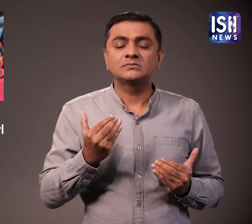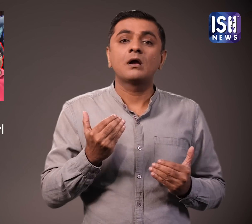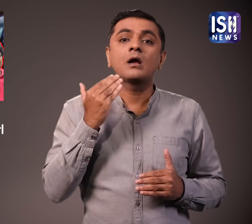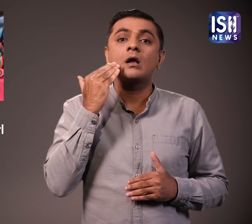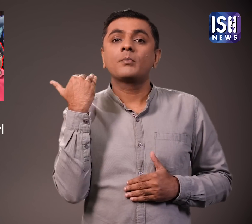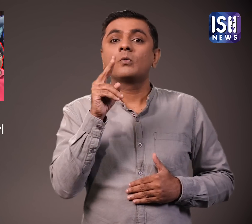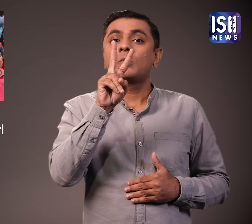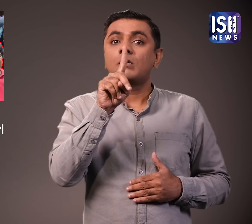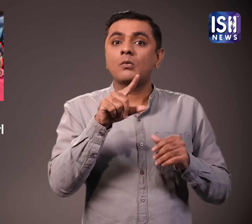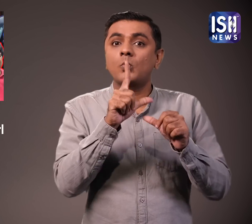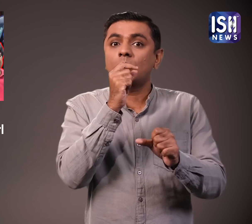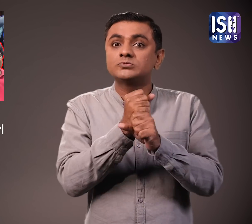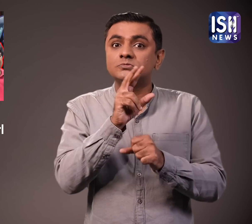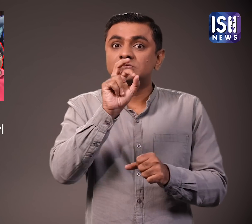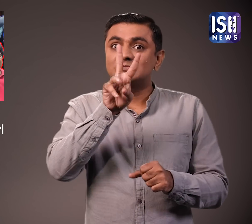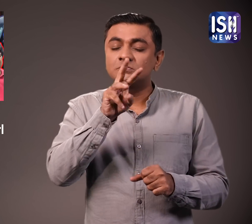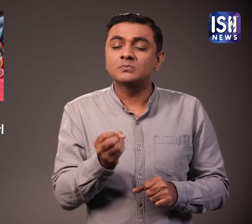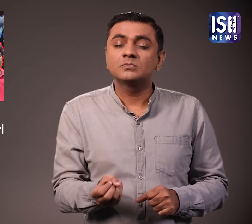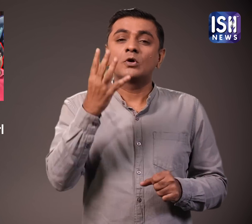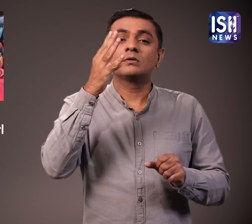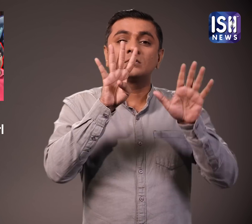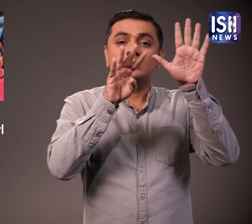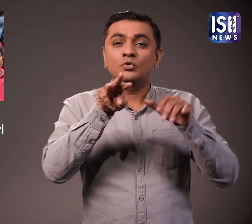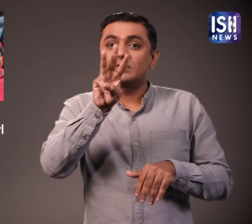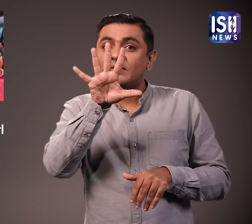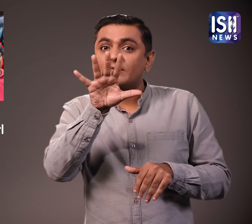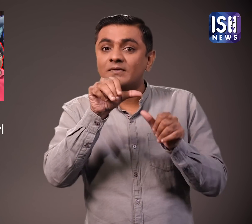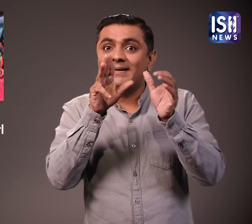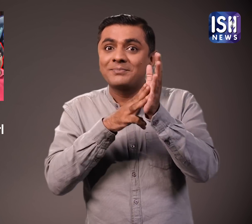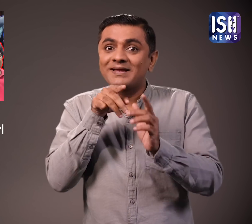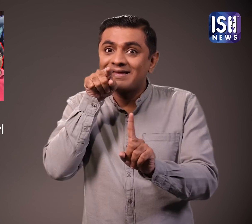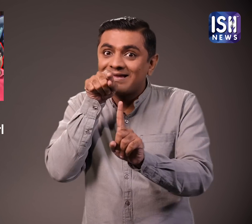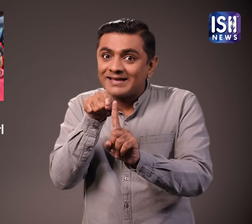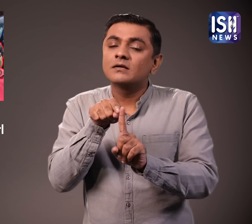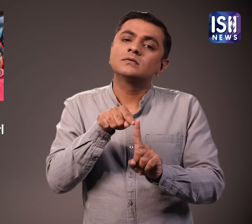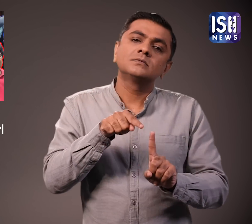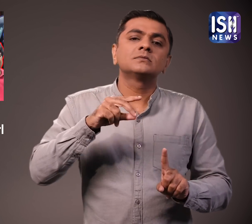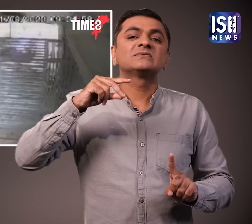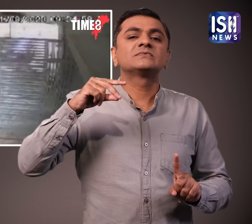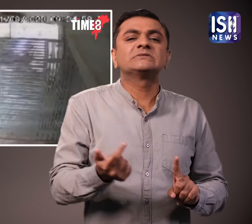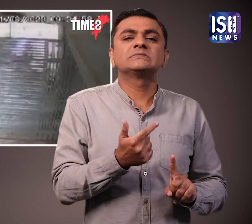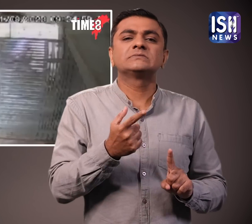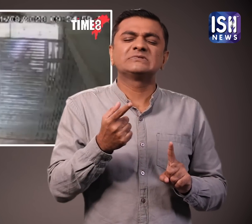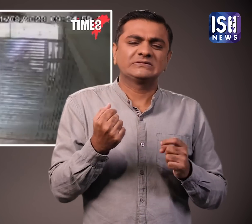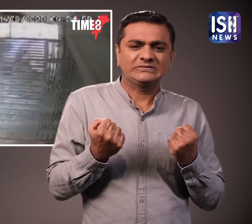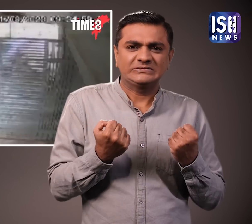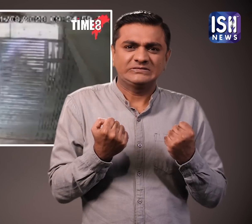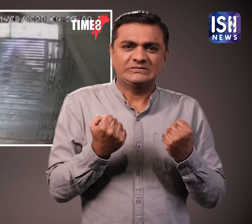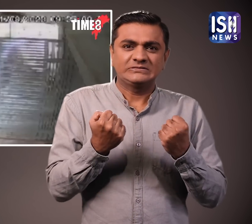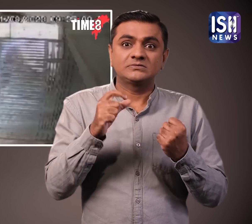On 21st August 2023, Khakha and his wife Seema Rani left their home in a car around 9.35 am.